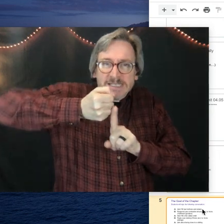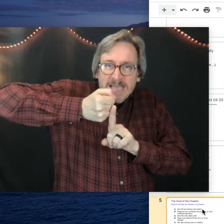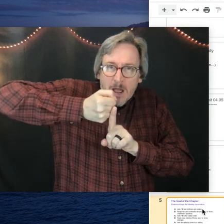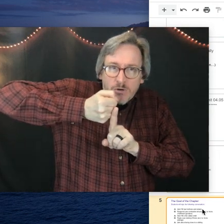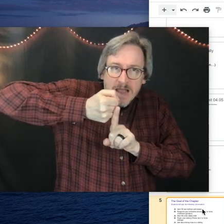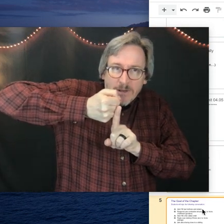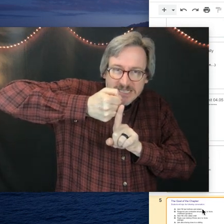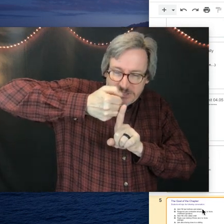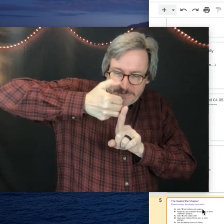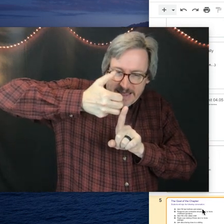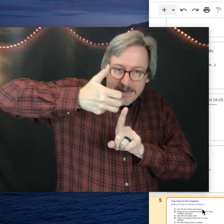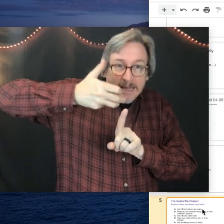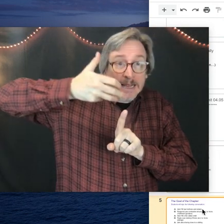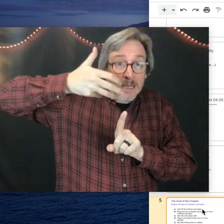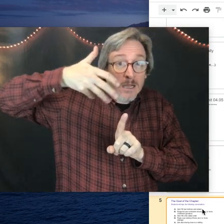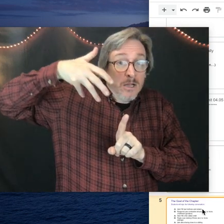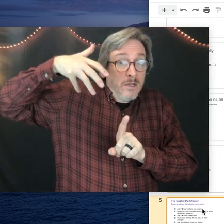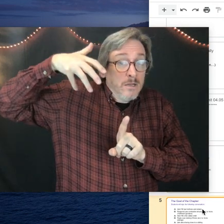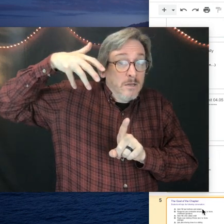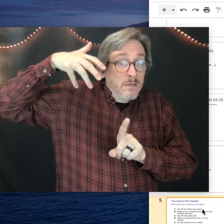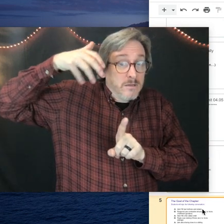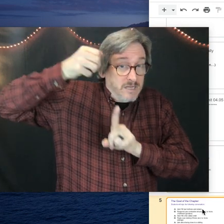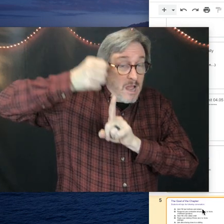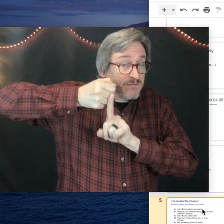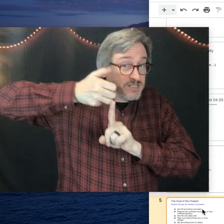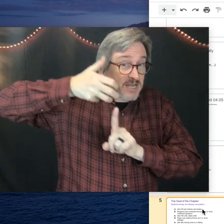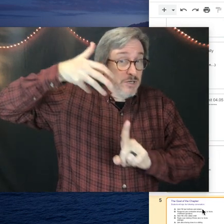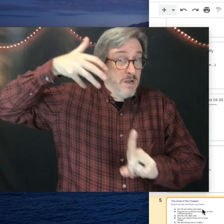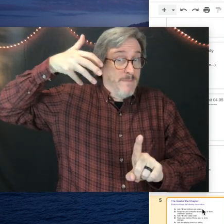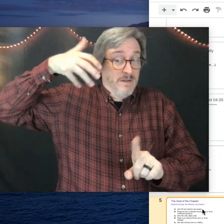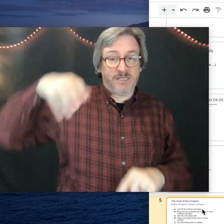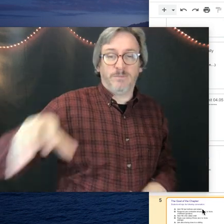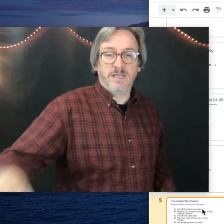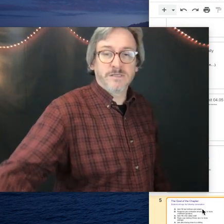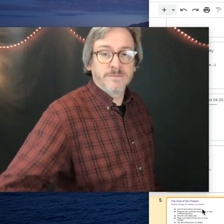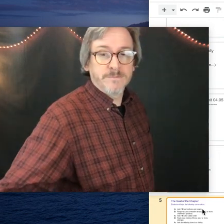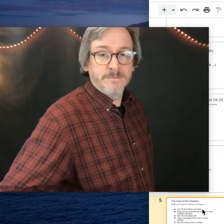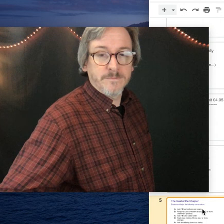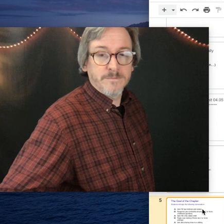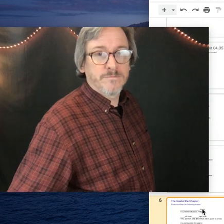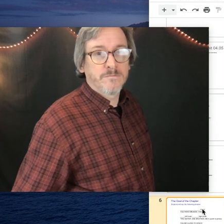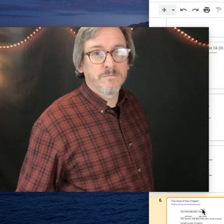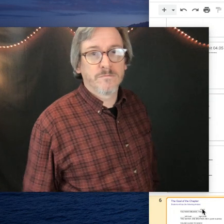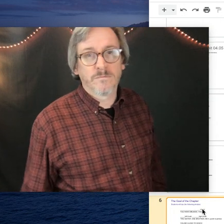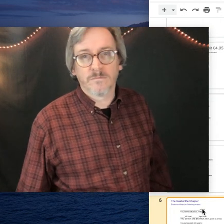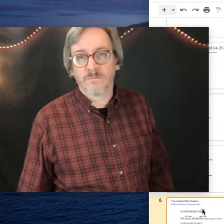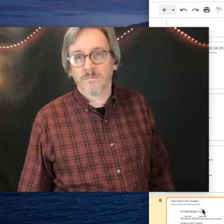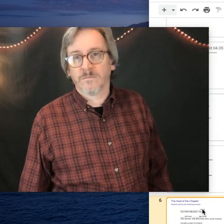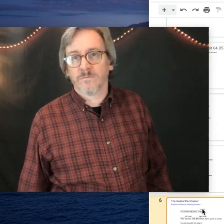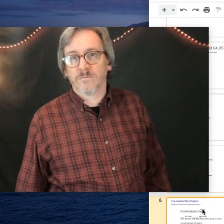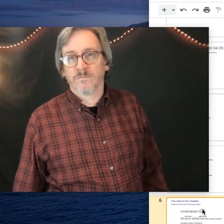So you can see how we're now expanding the conversation about siblings.